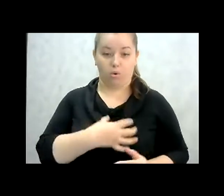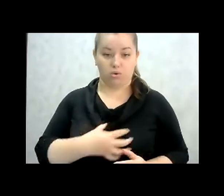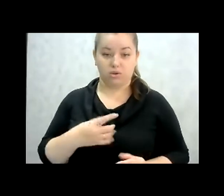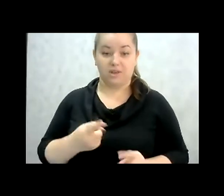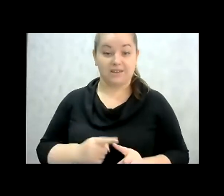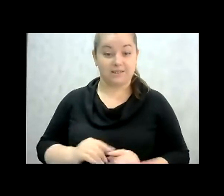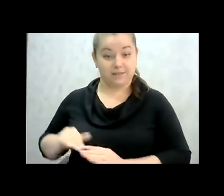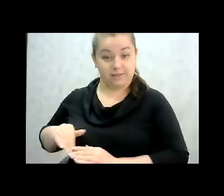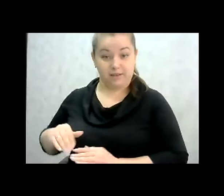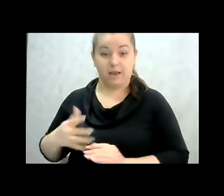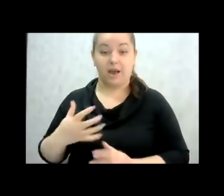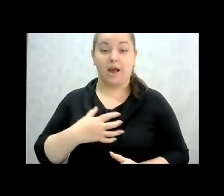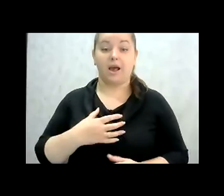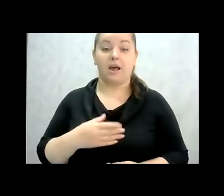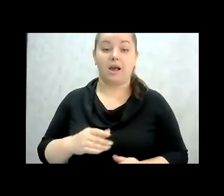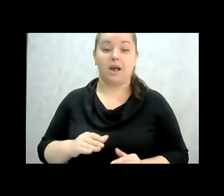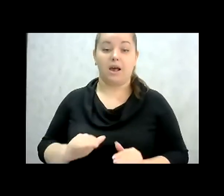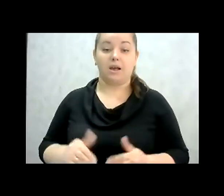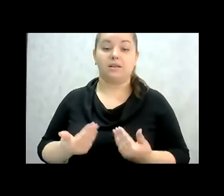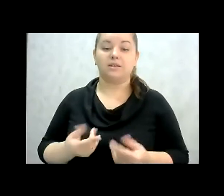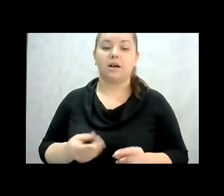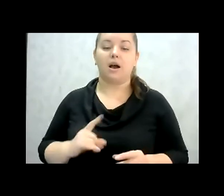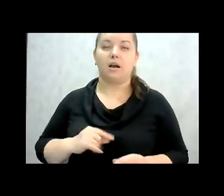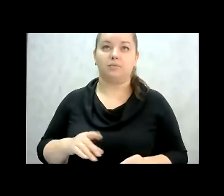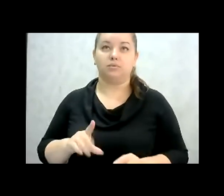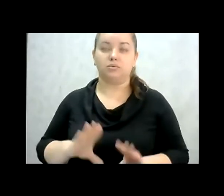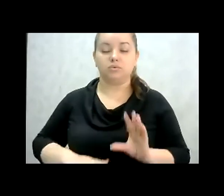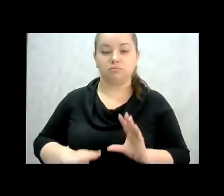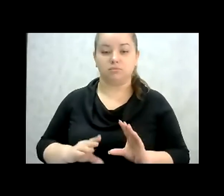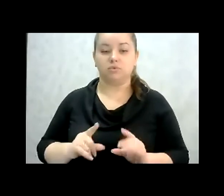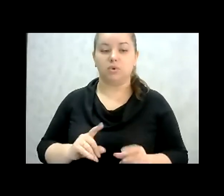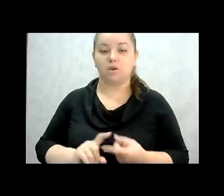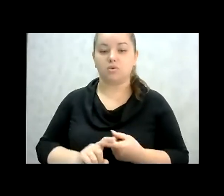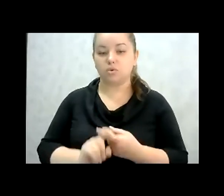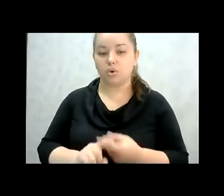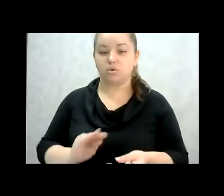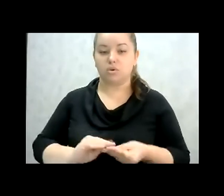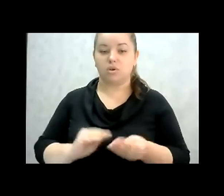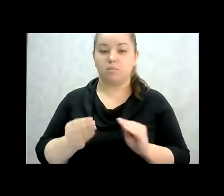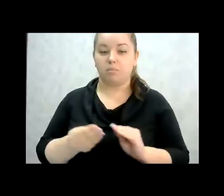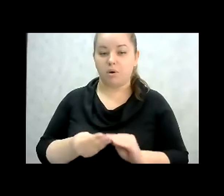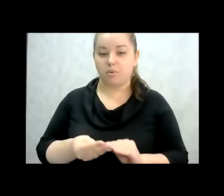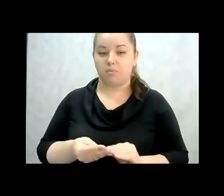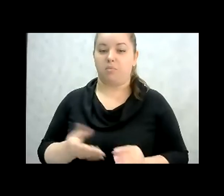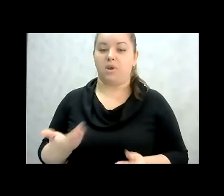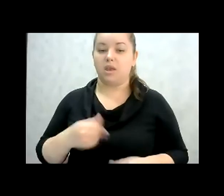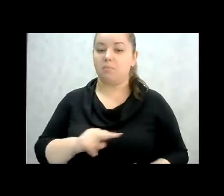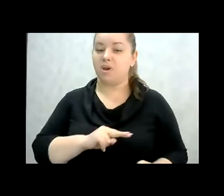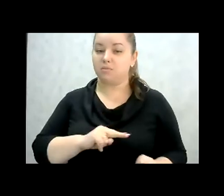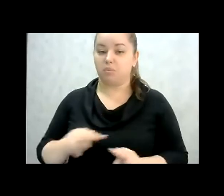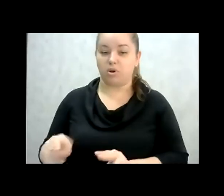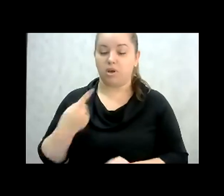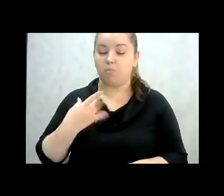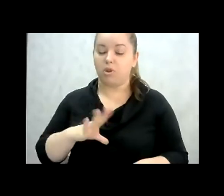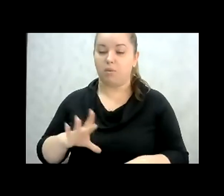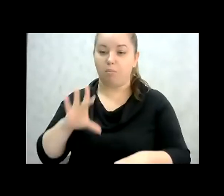NMO and which continue to pose a challenge in these elections. And we feel it's very important to, of course, take into account the